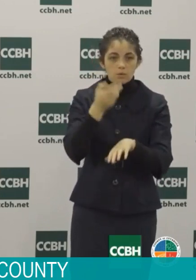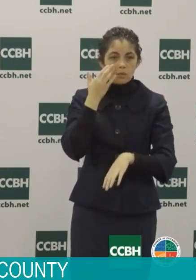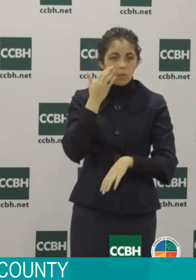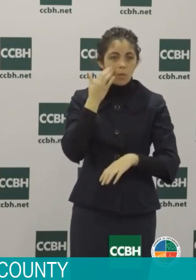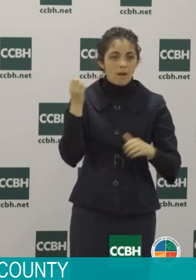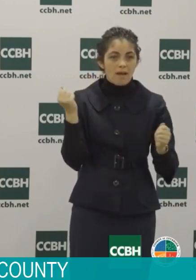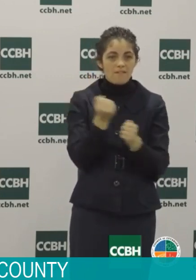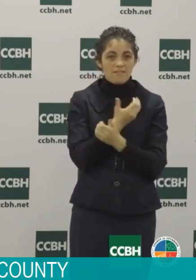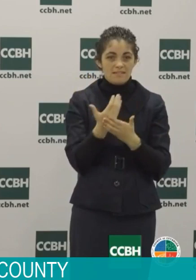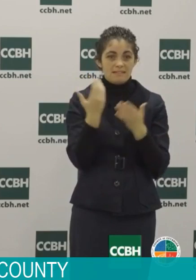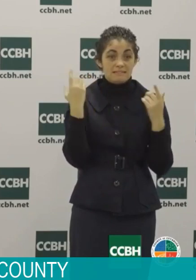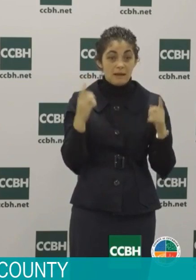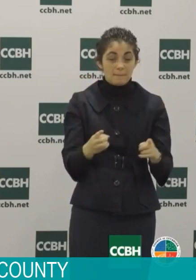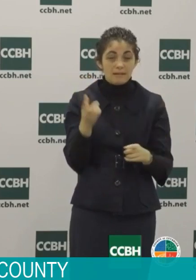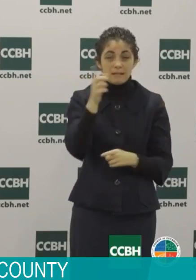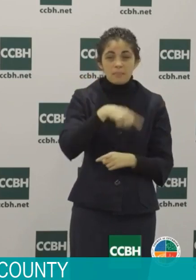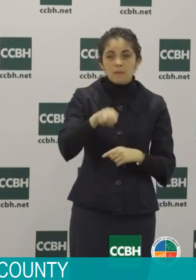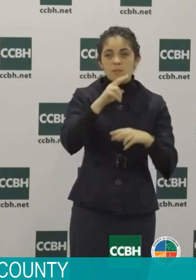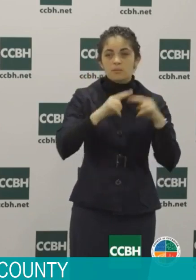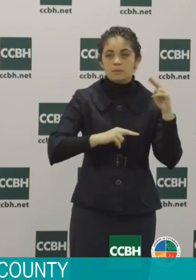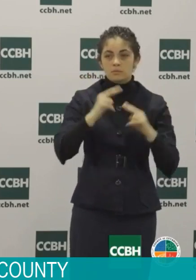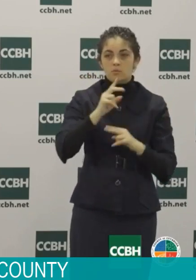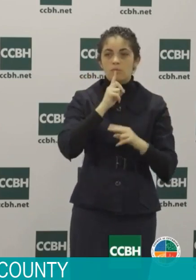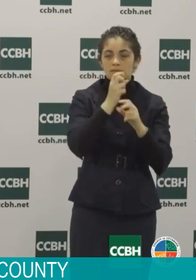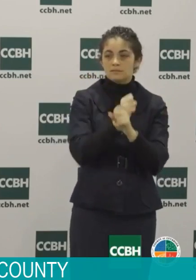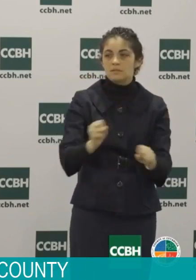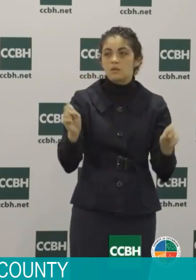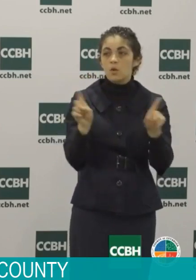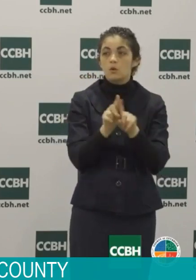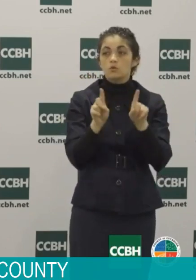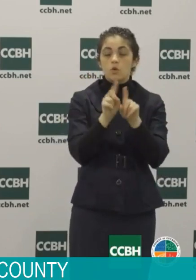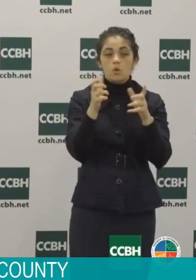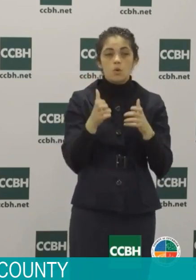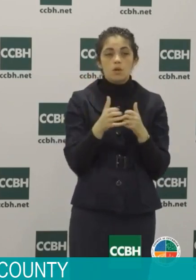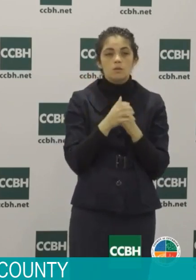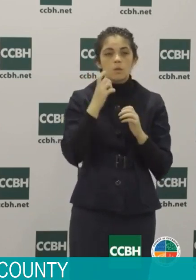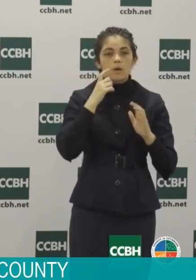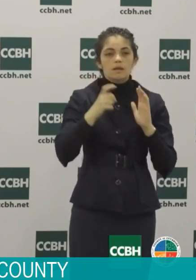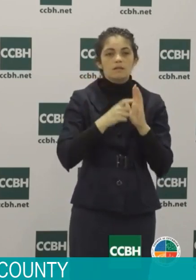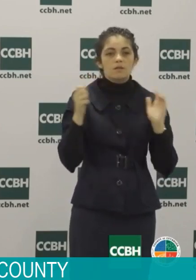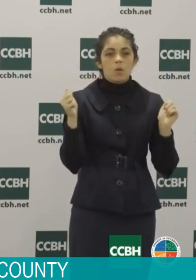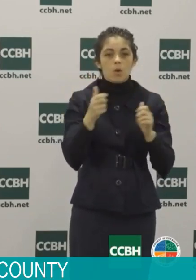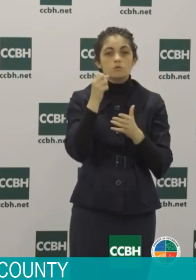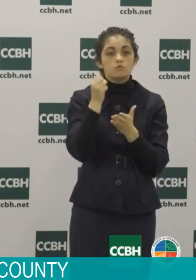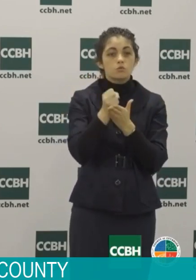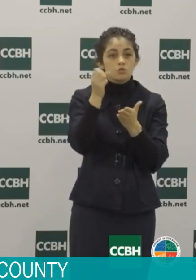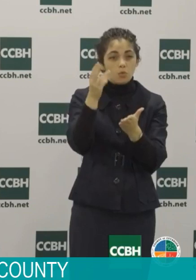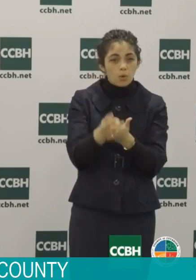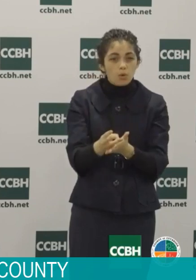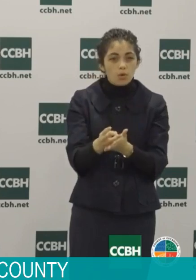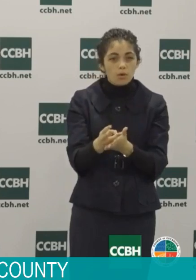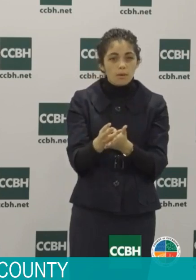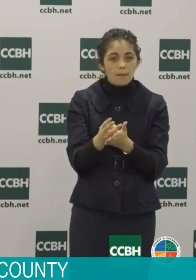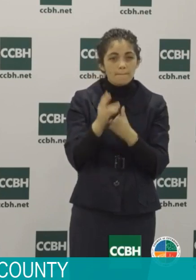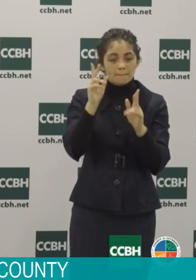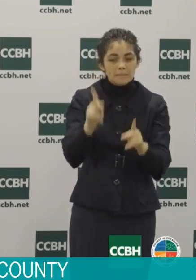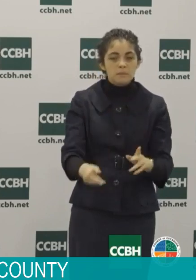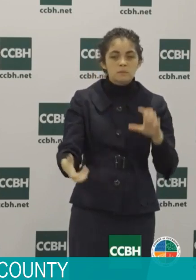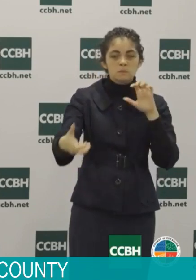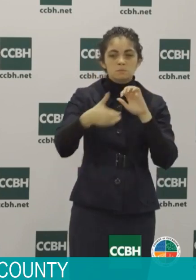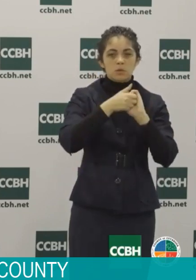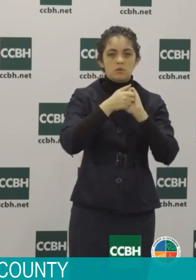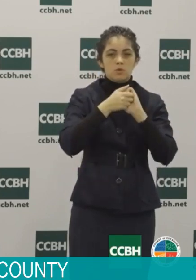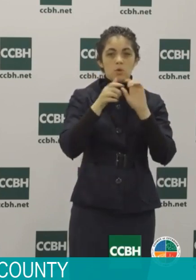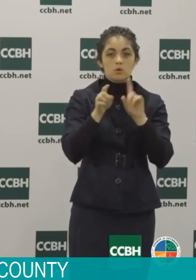that everyone that's in those buildings is safe. I'd also like to recognize all of our social service partners. I feel